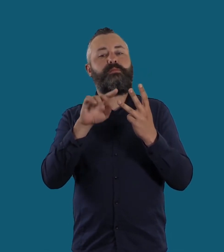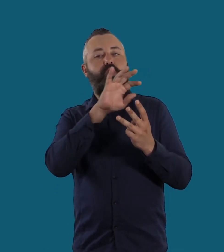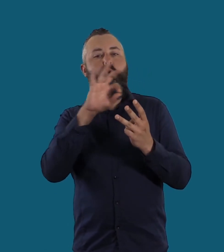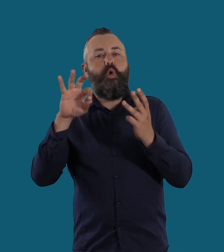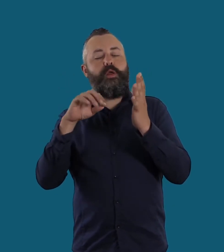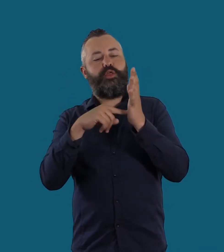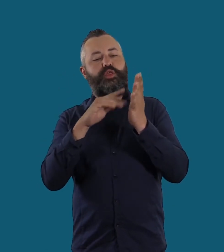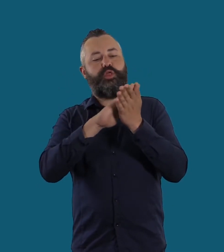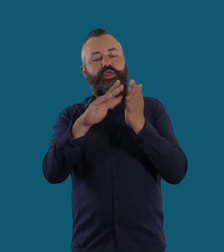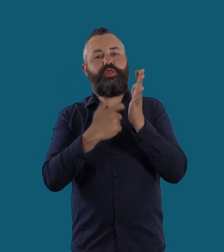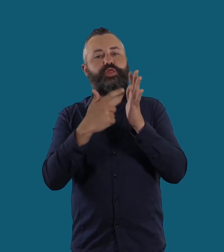no threat bulletins,